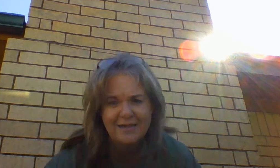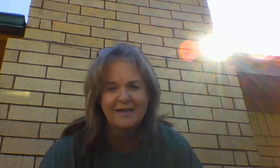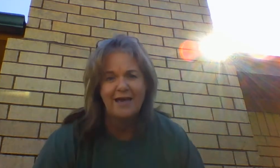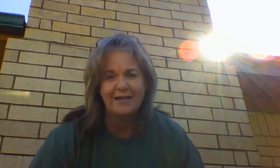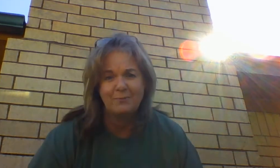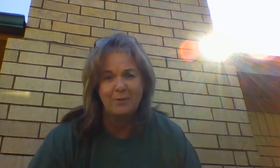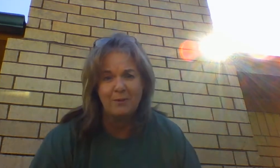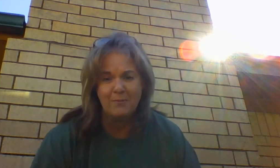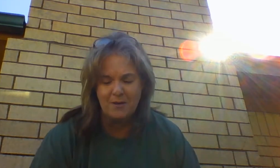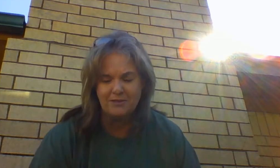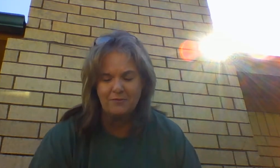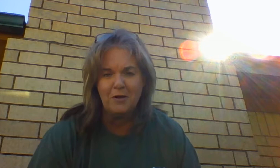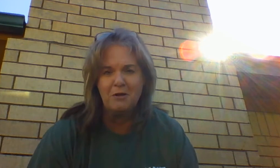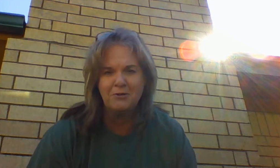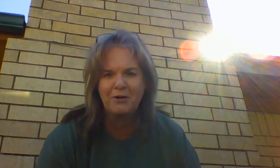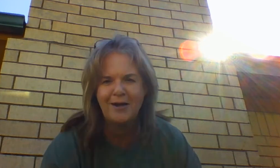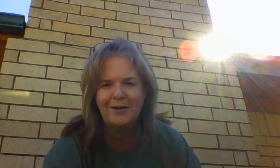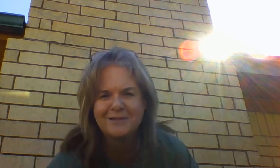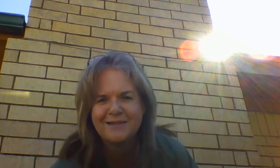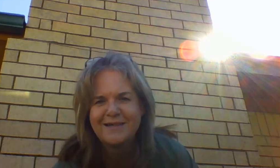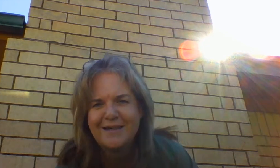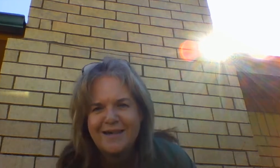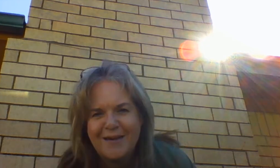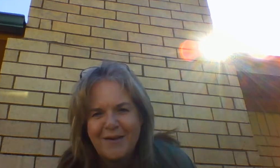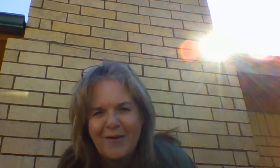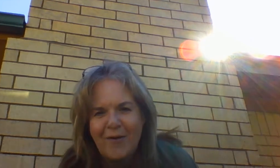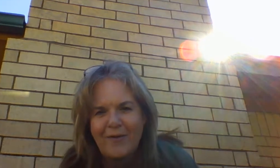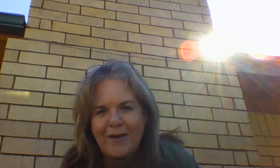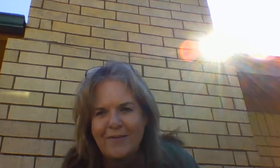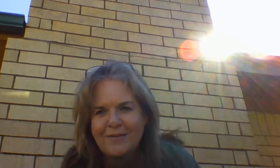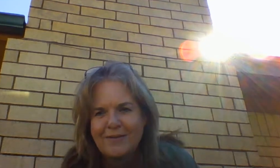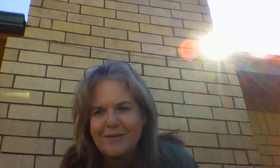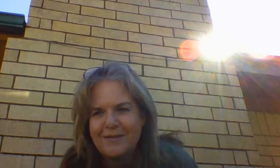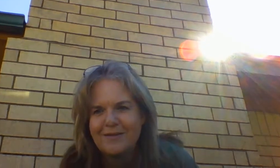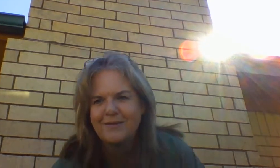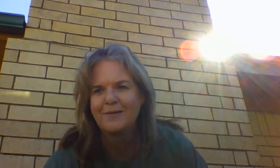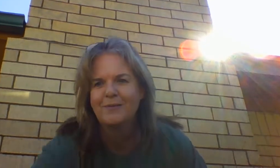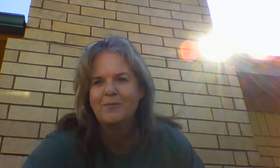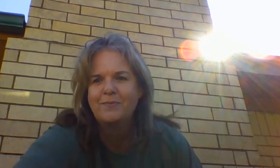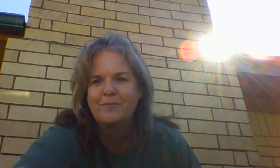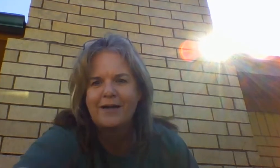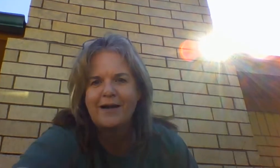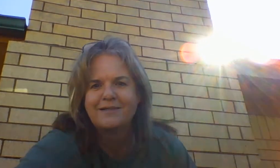I had to pick up my mouse that fell on the ground. All right. Bye, guys.